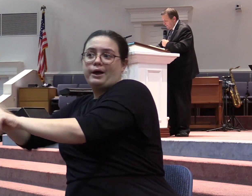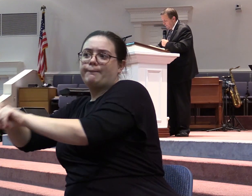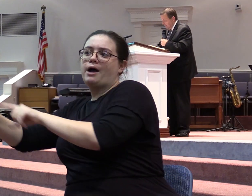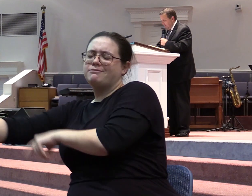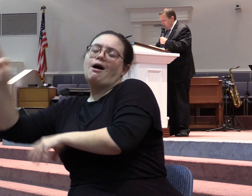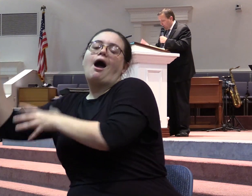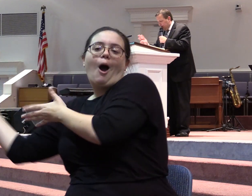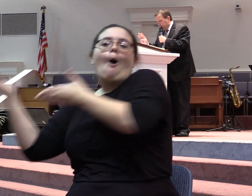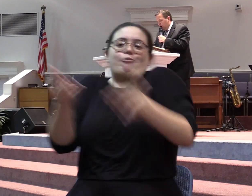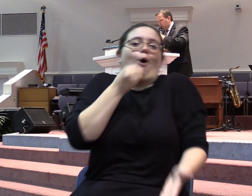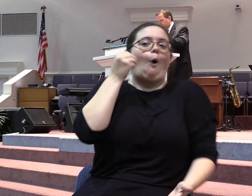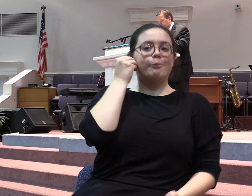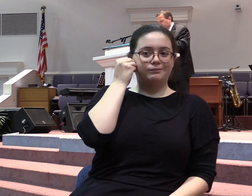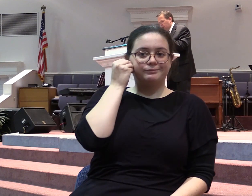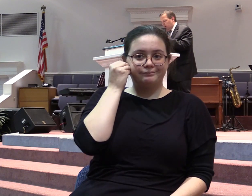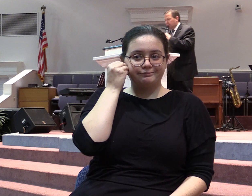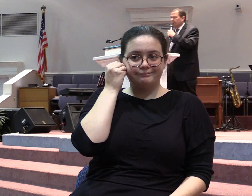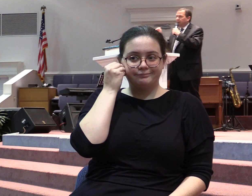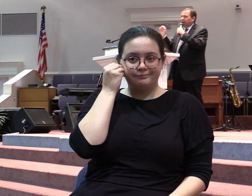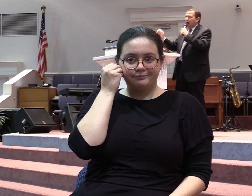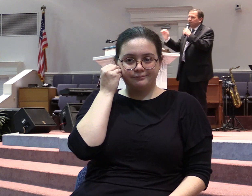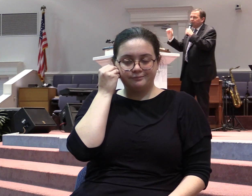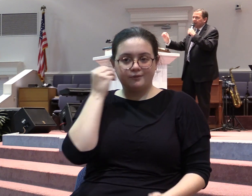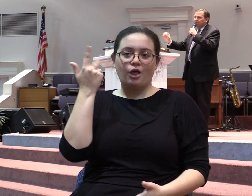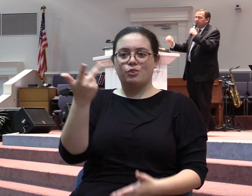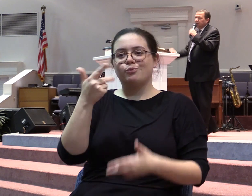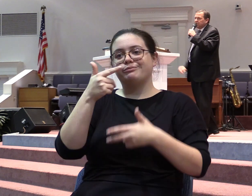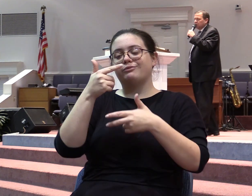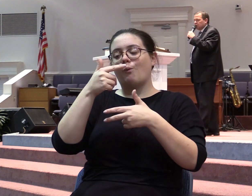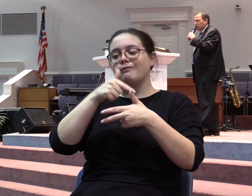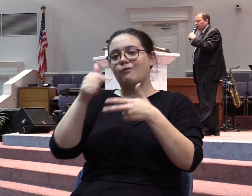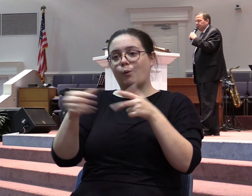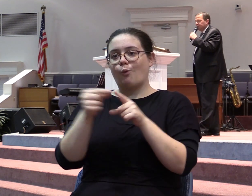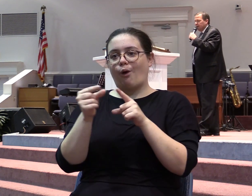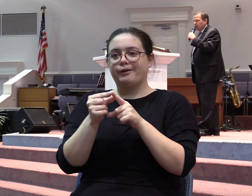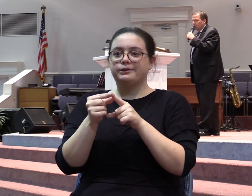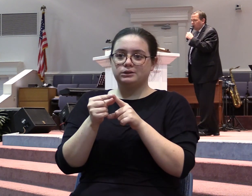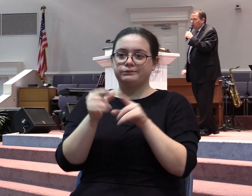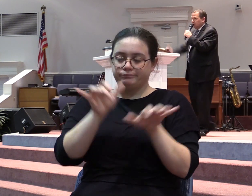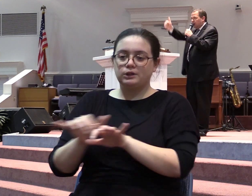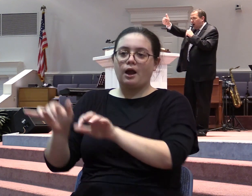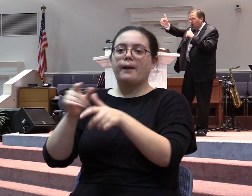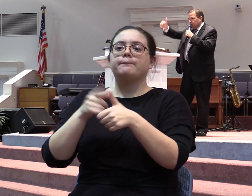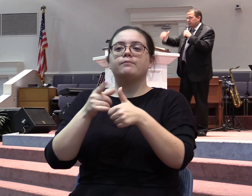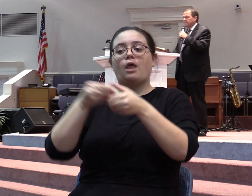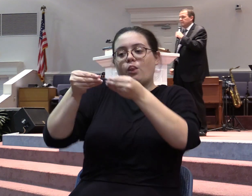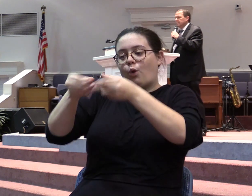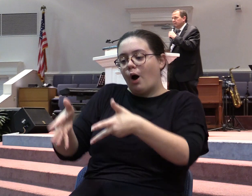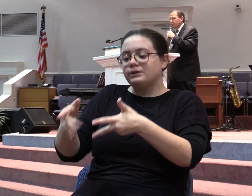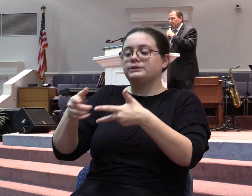lost. Three words that are kind of the common theme in this little story. They're the words